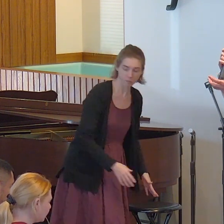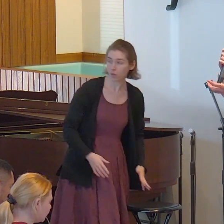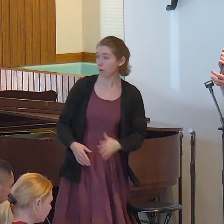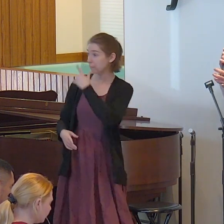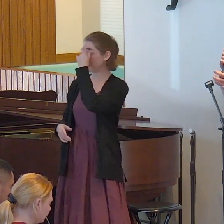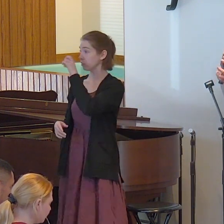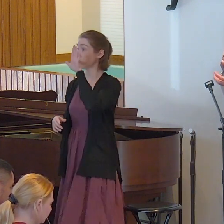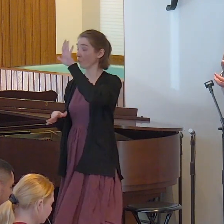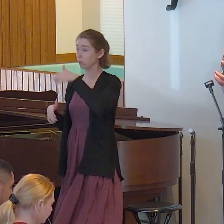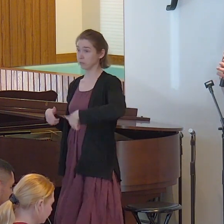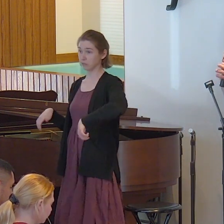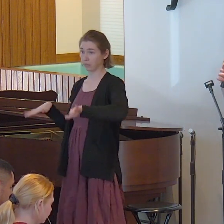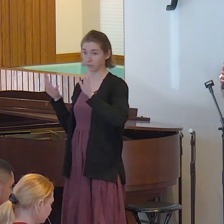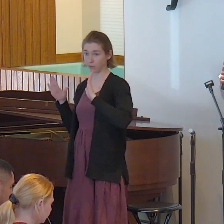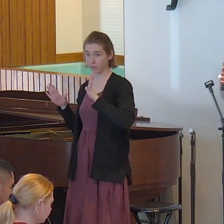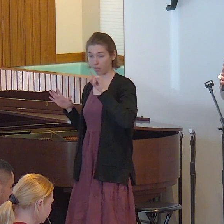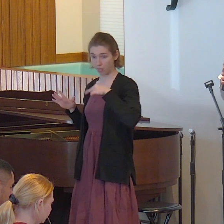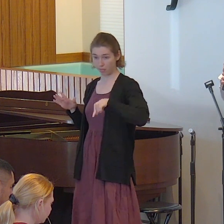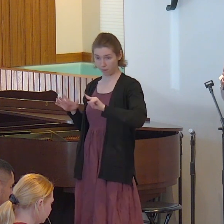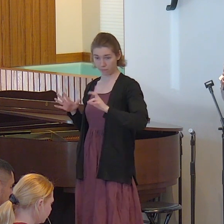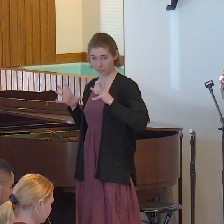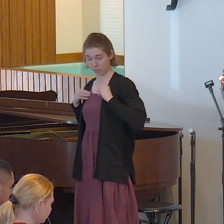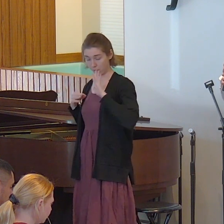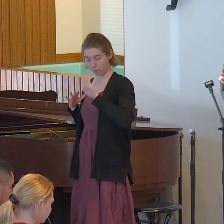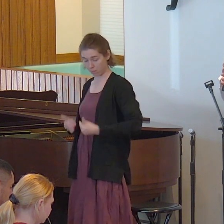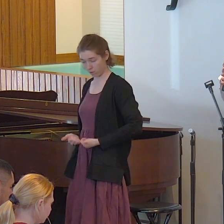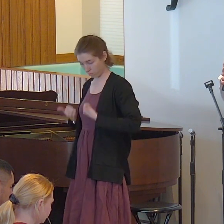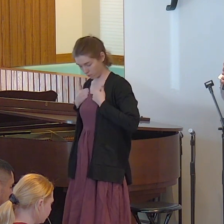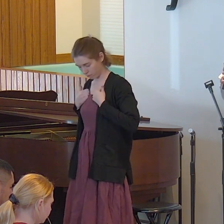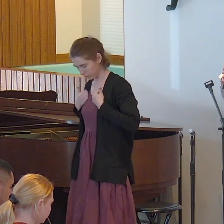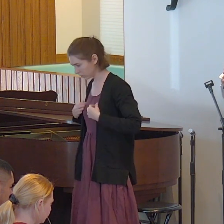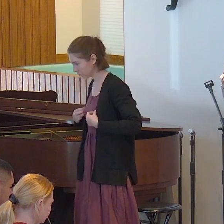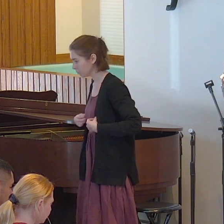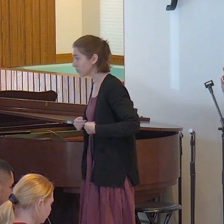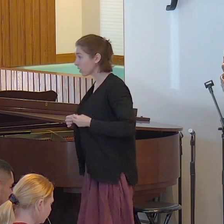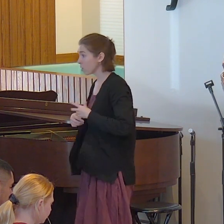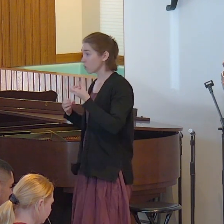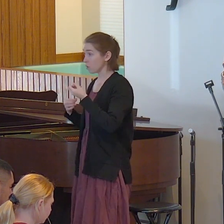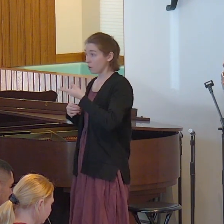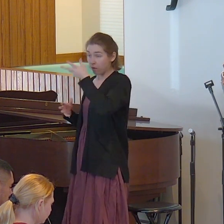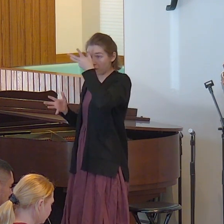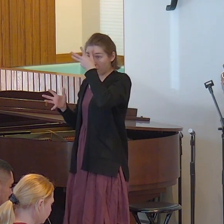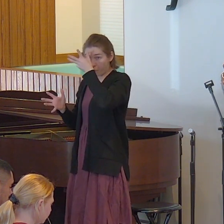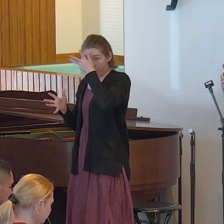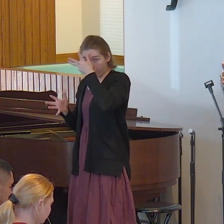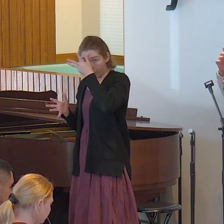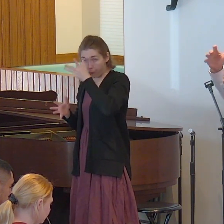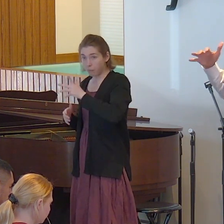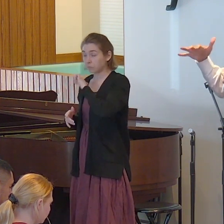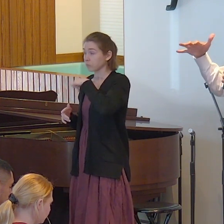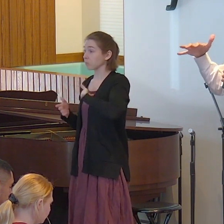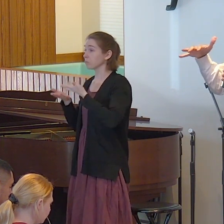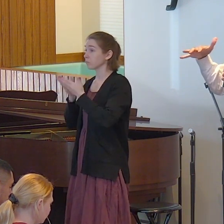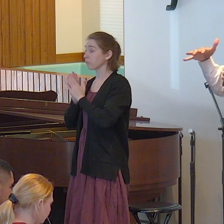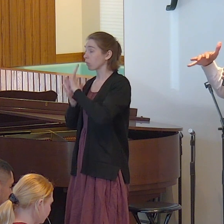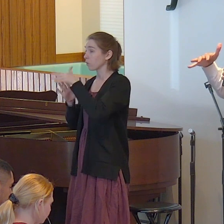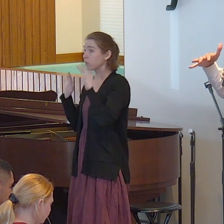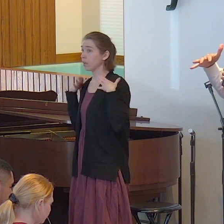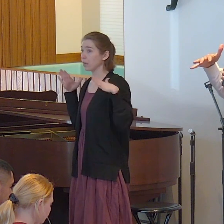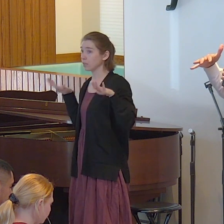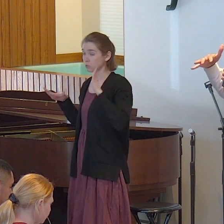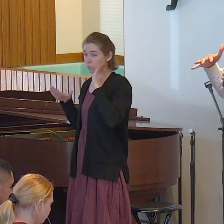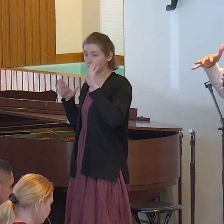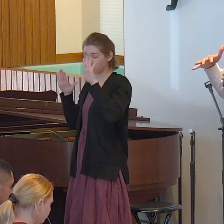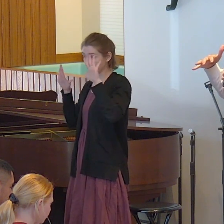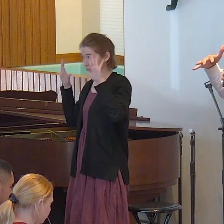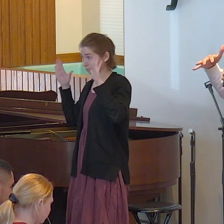Because of your sacrifice that they've accepted in their lives. And so, Father, we ask that your angels be present.